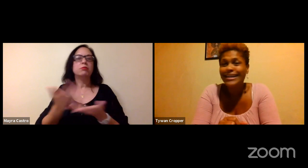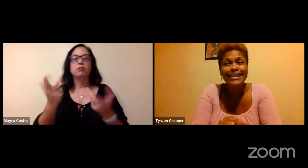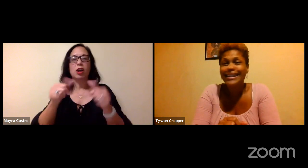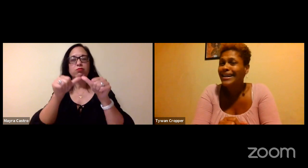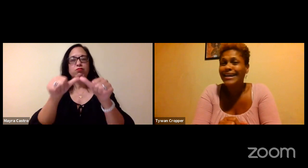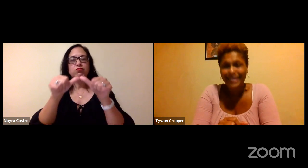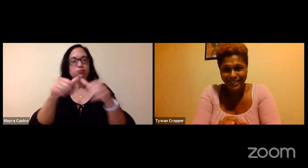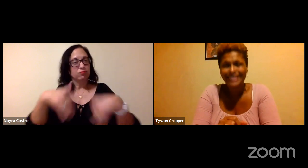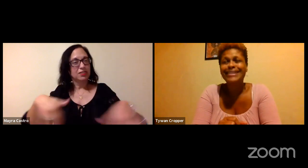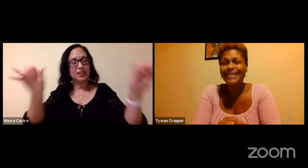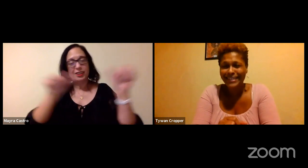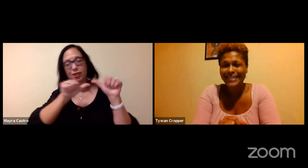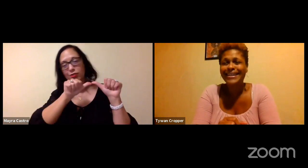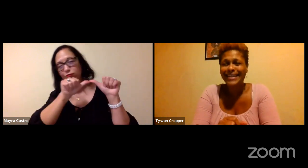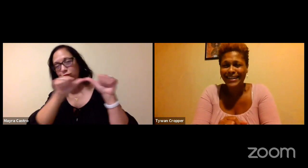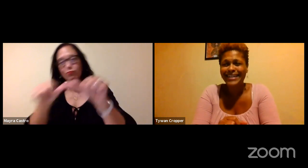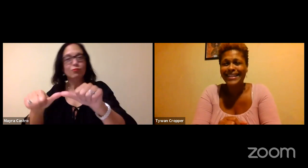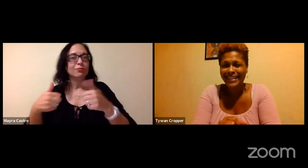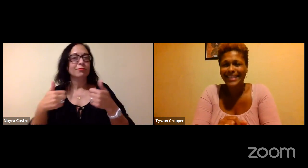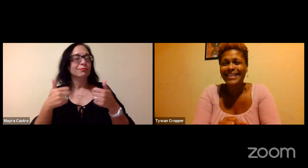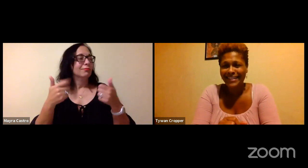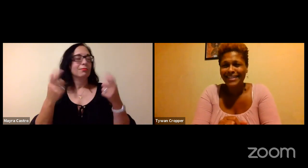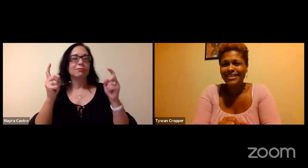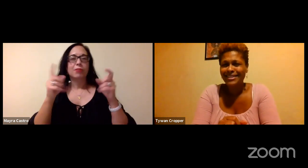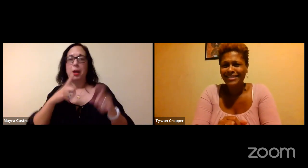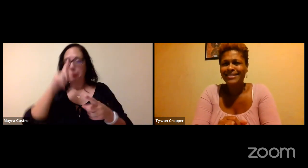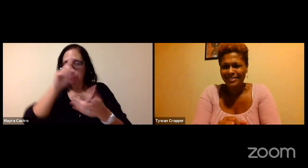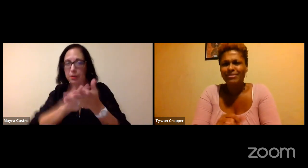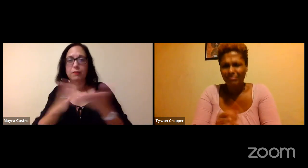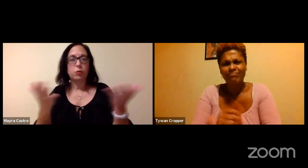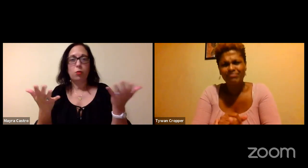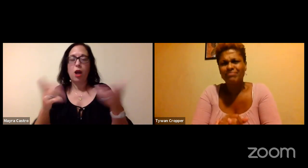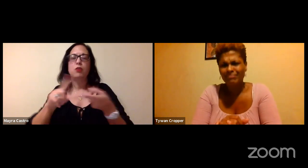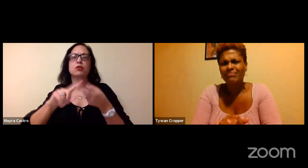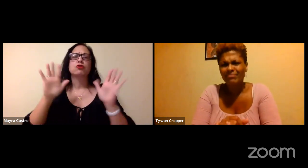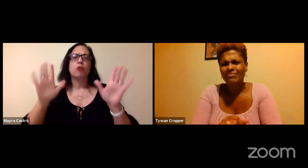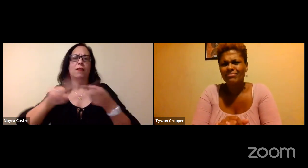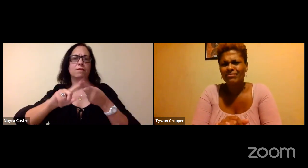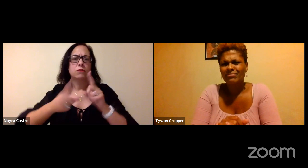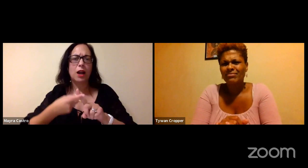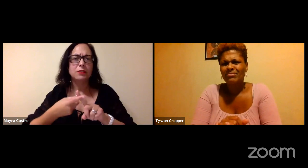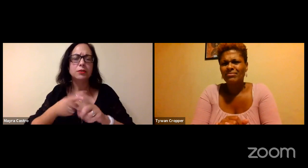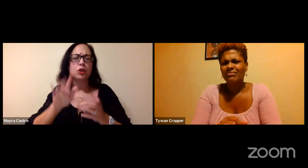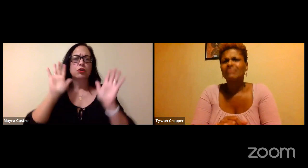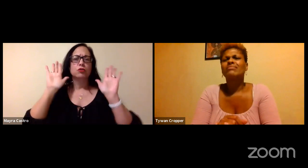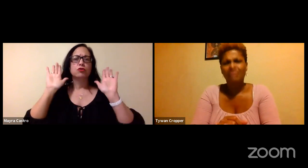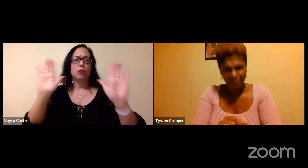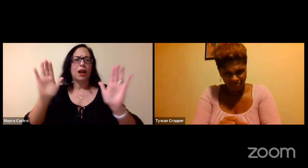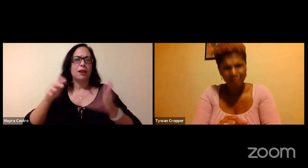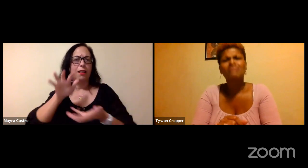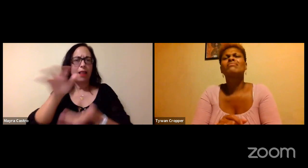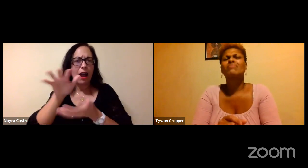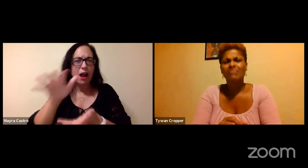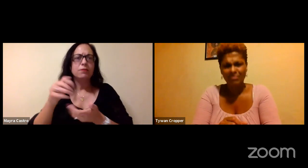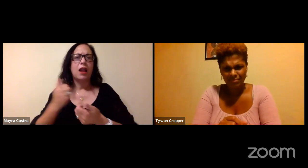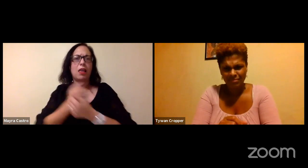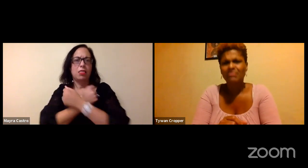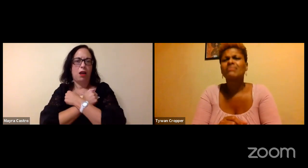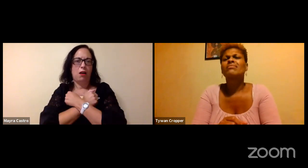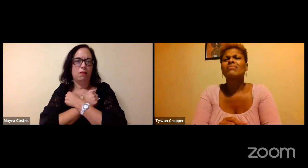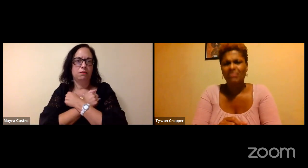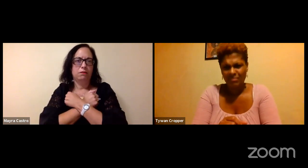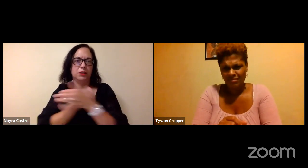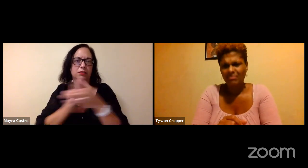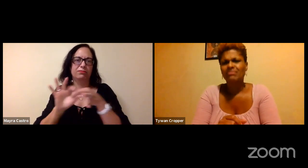So unfortunately, right now, I do not have so much socializing with friends because of our current world situation, but I do have